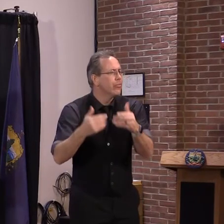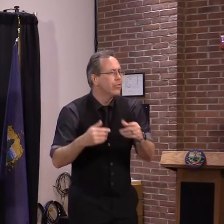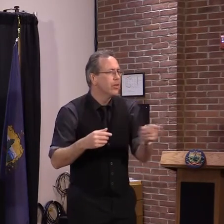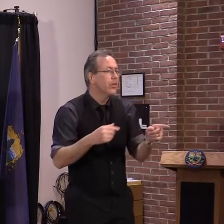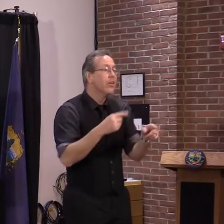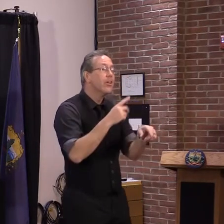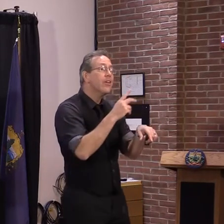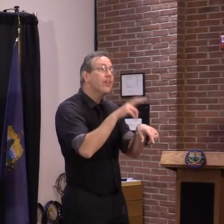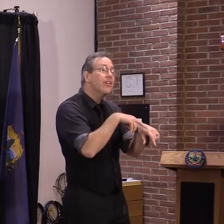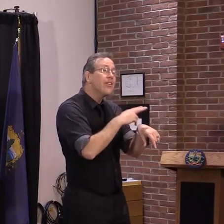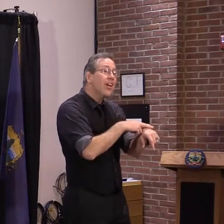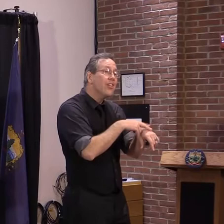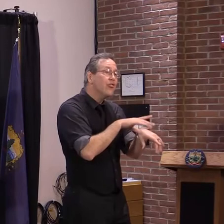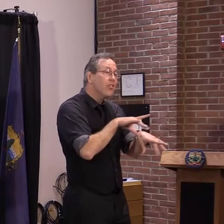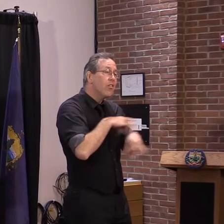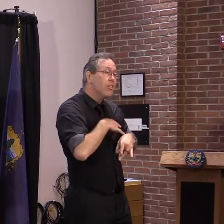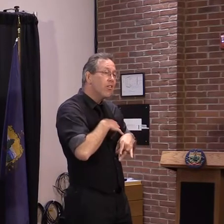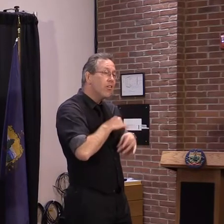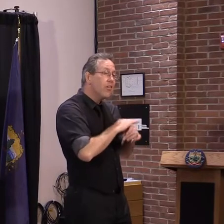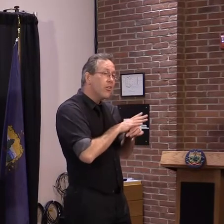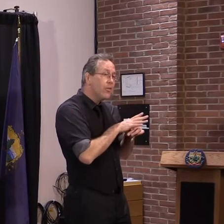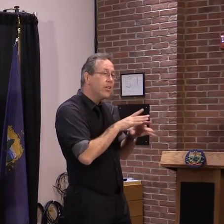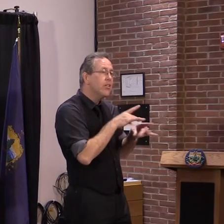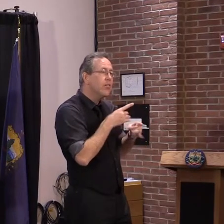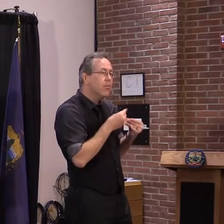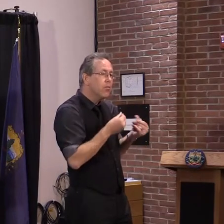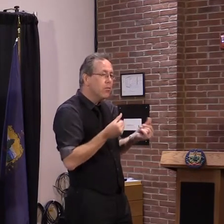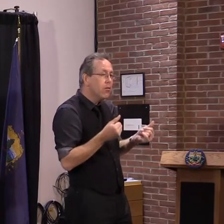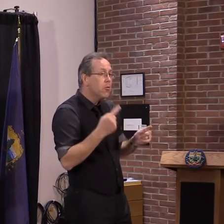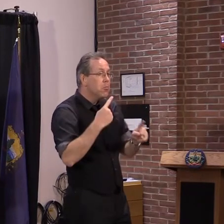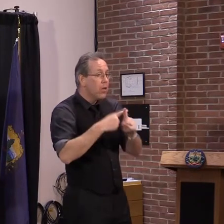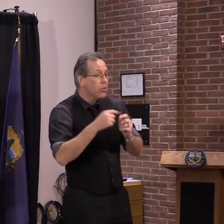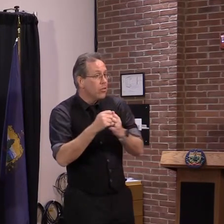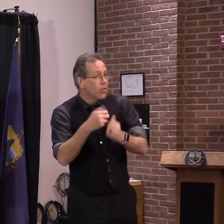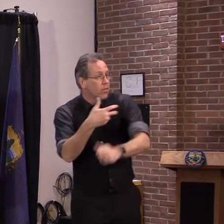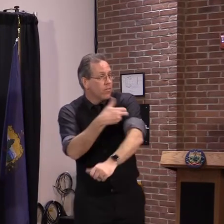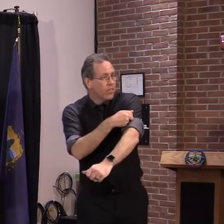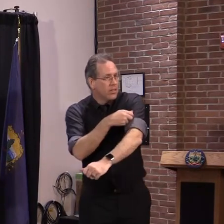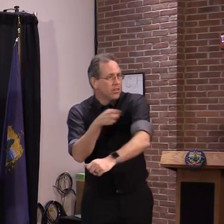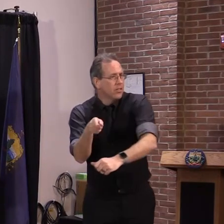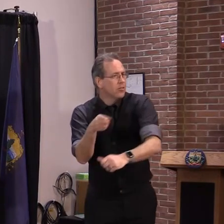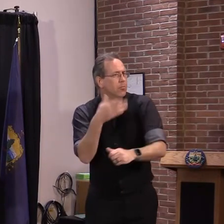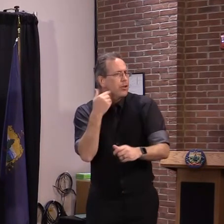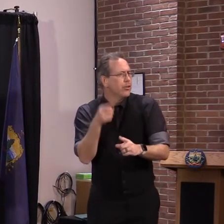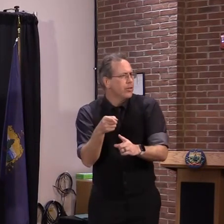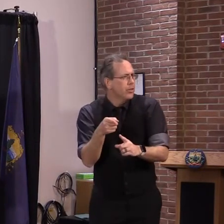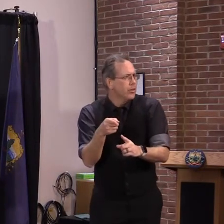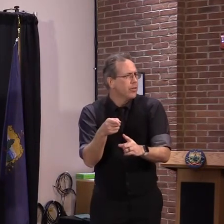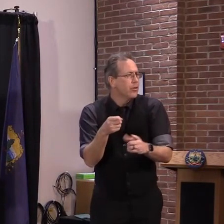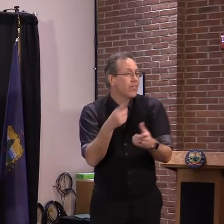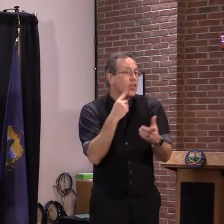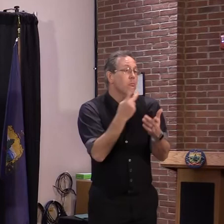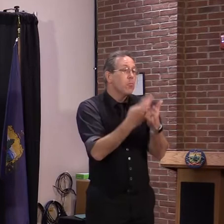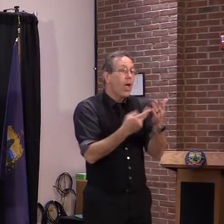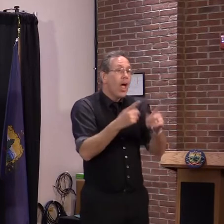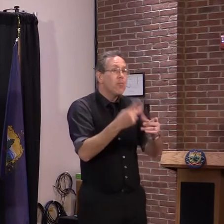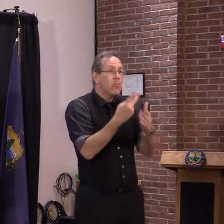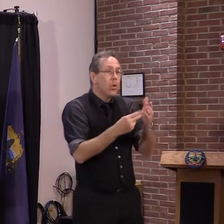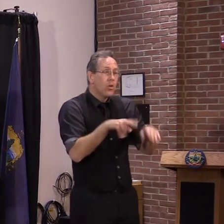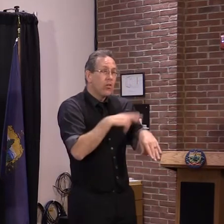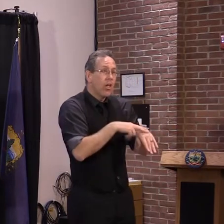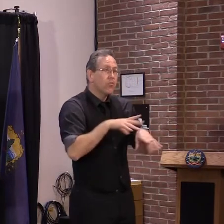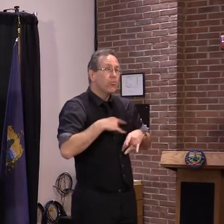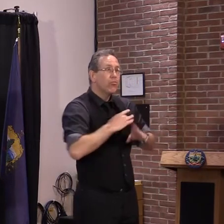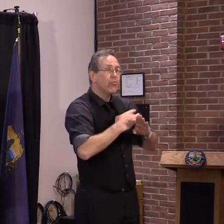still considered to provide the best protection going into the future, sort of a super immunity, if you